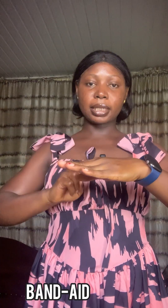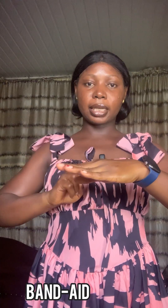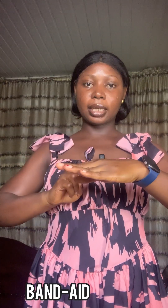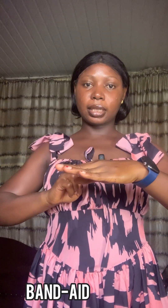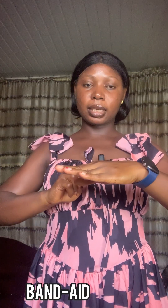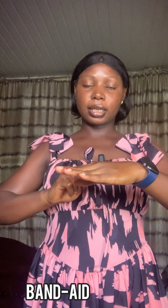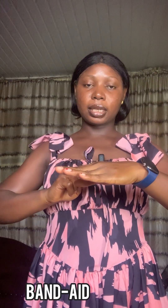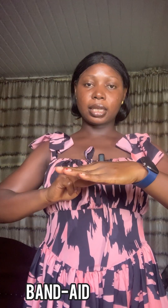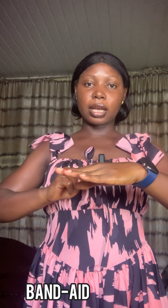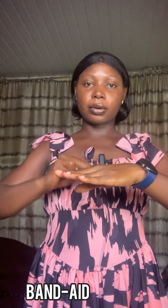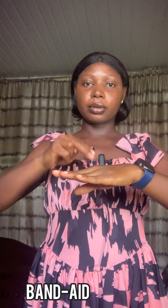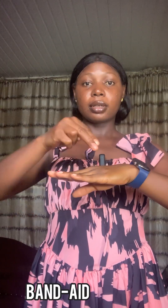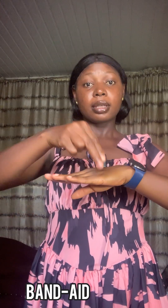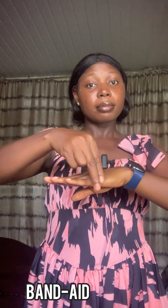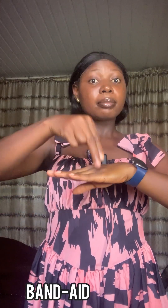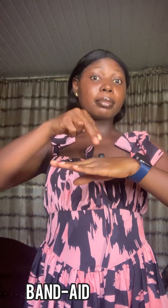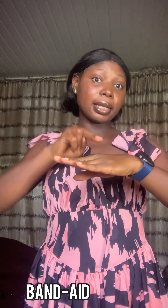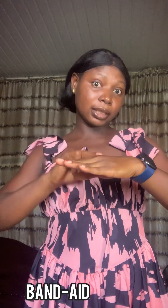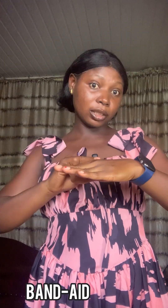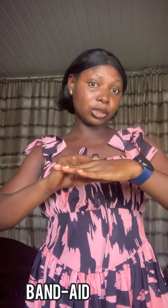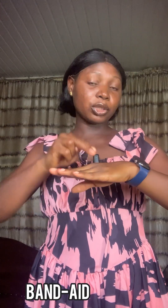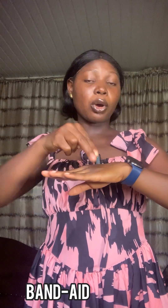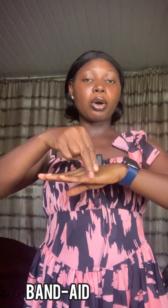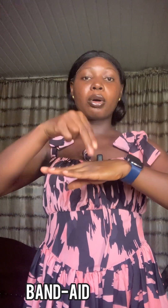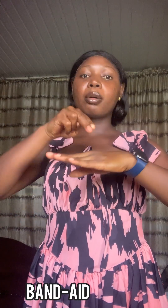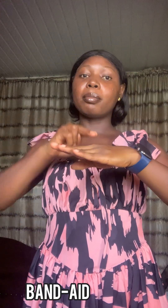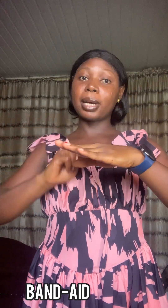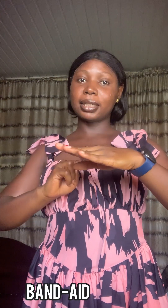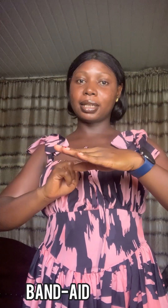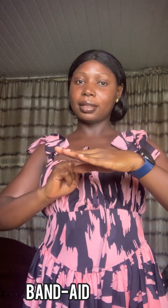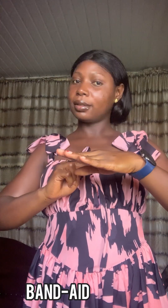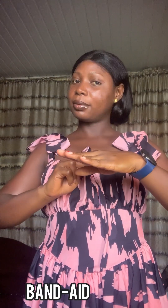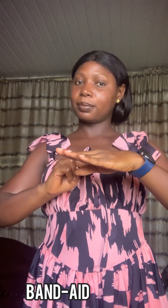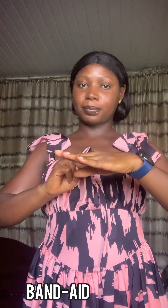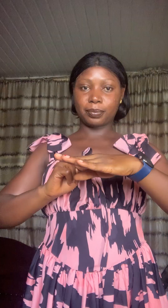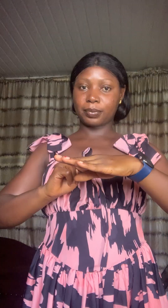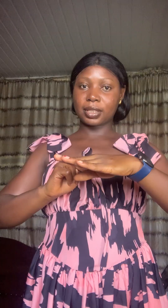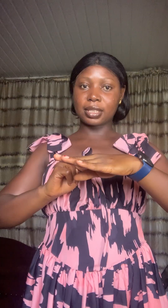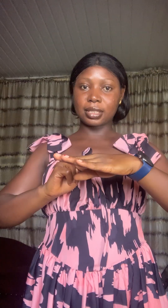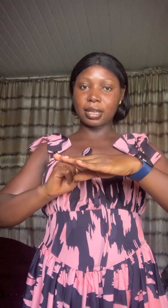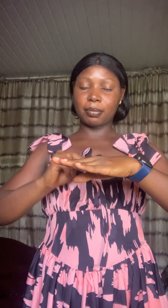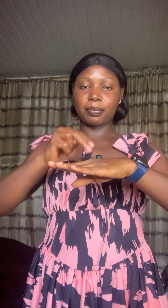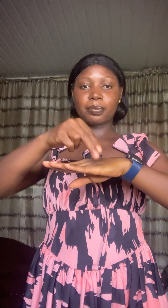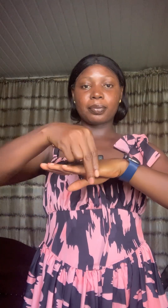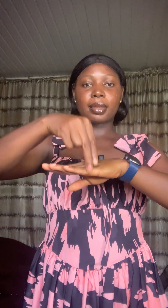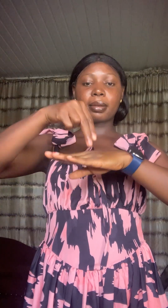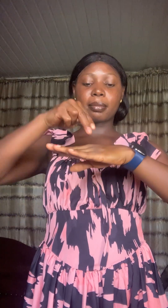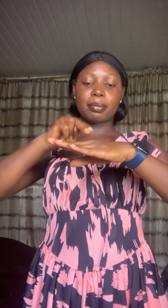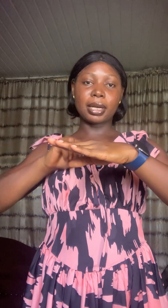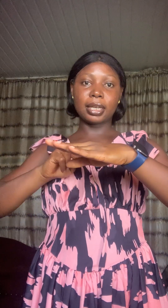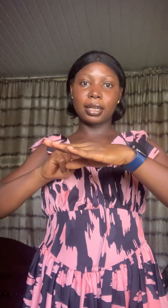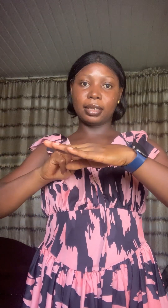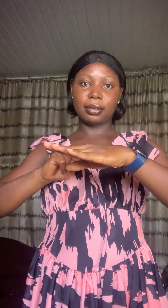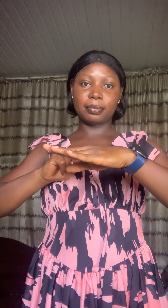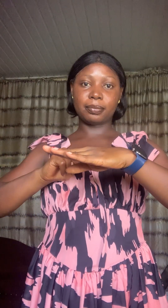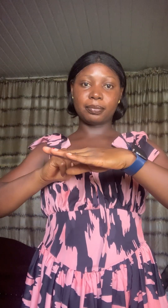band-aid. Now bandage or band-aid, it's the same. Band-aid.